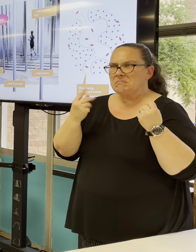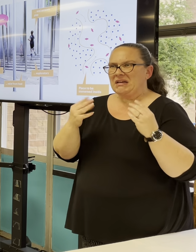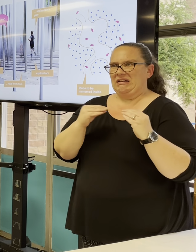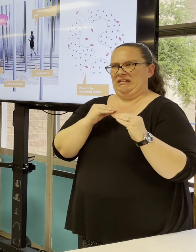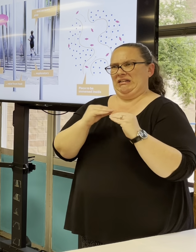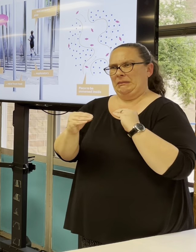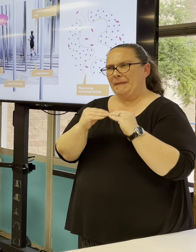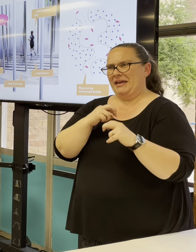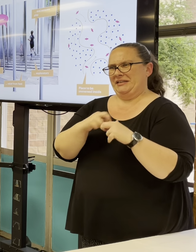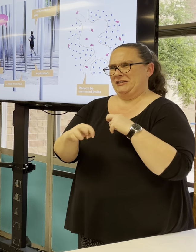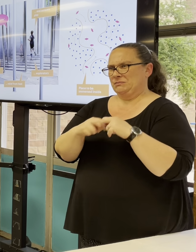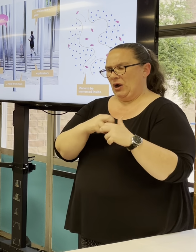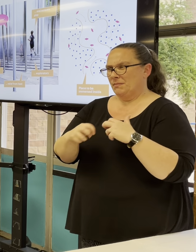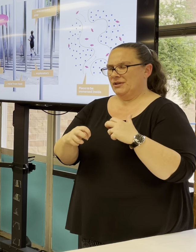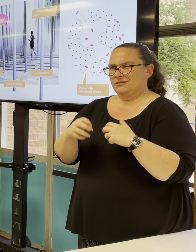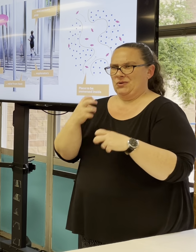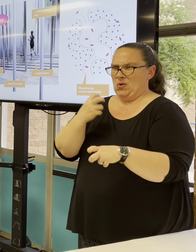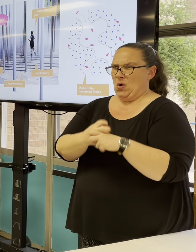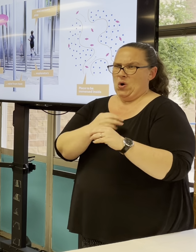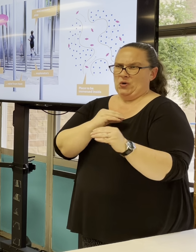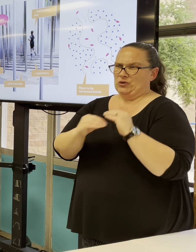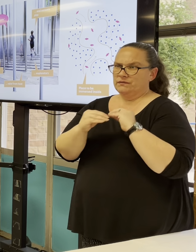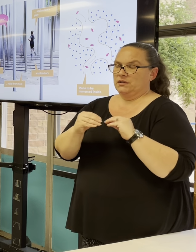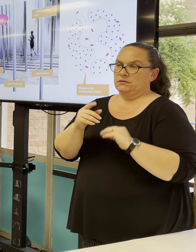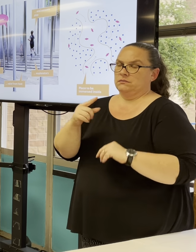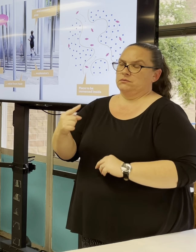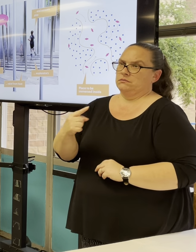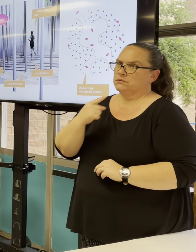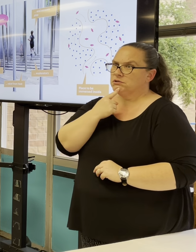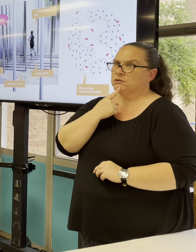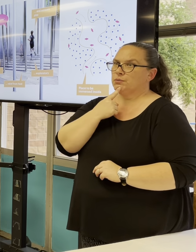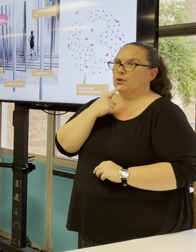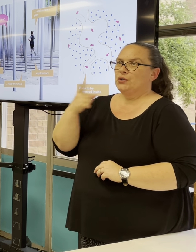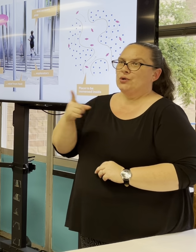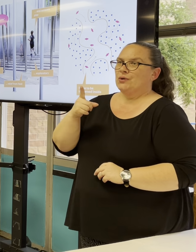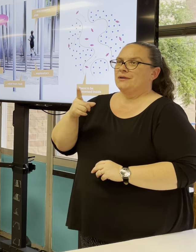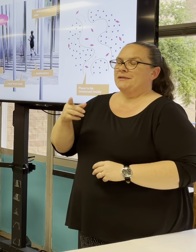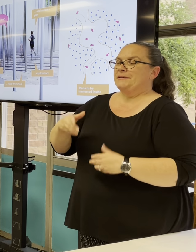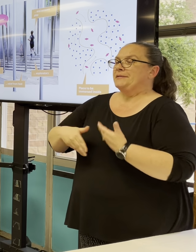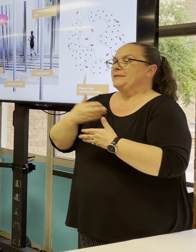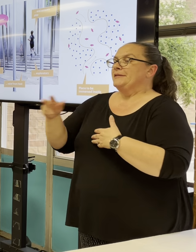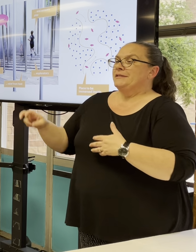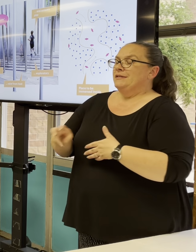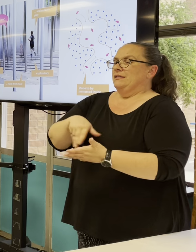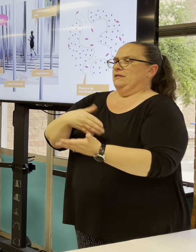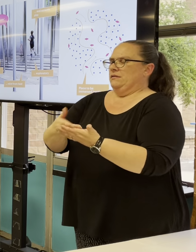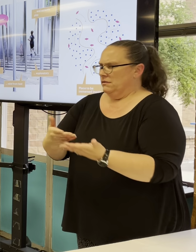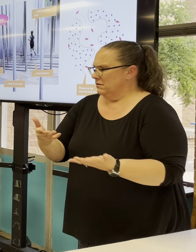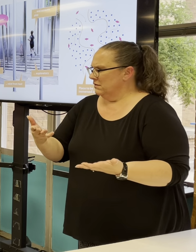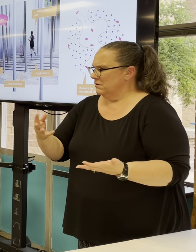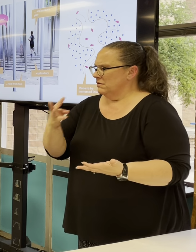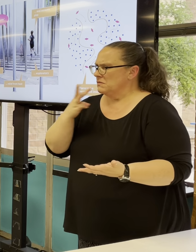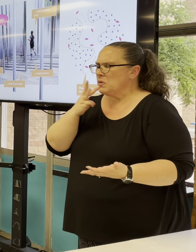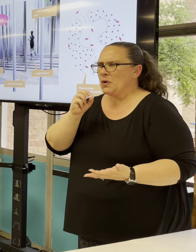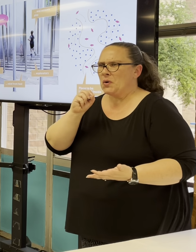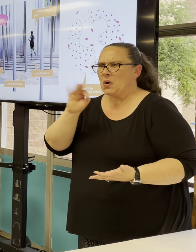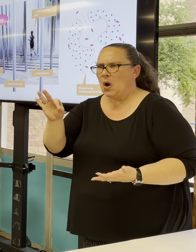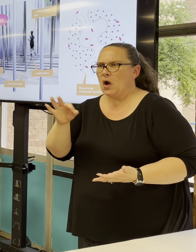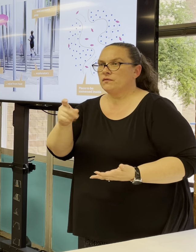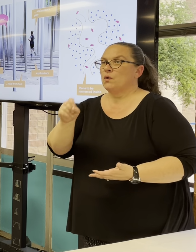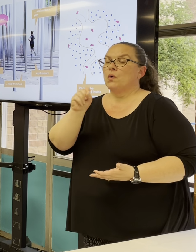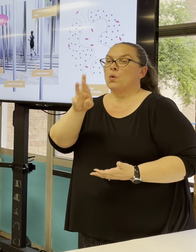and it takes a while to fix. That's a real disappointment if you're traveling to get to a place and it's not turned on. And the other thing is, or if there's a